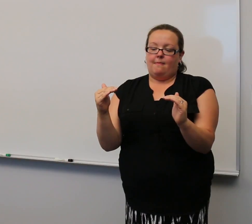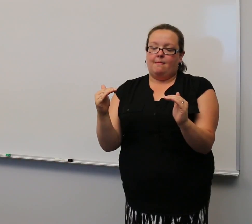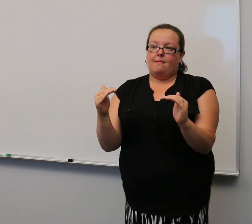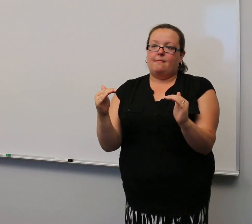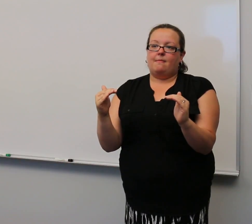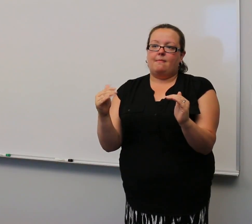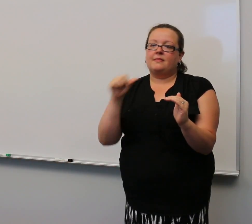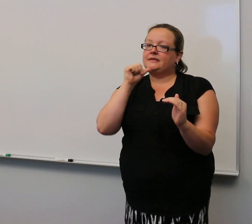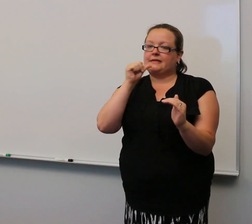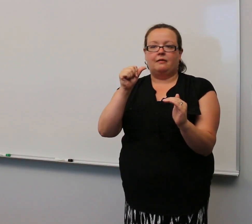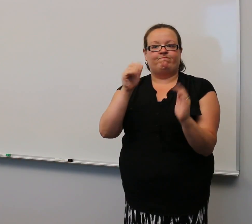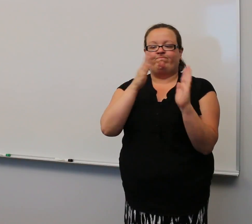not across.